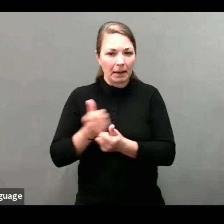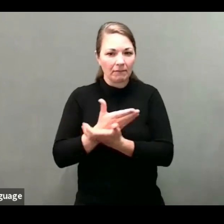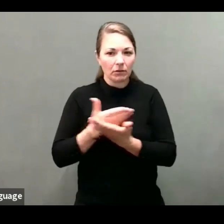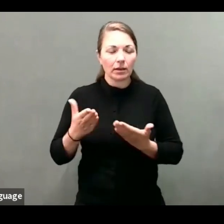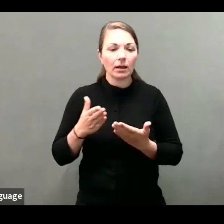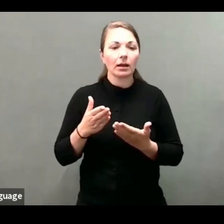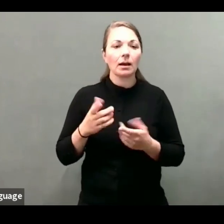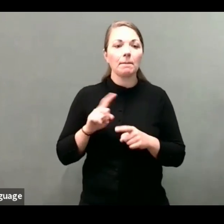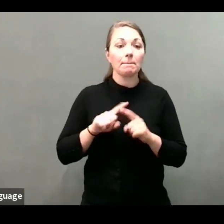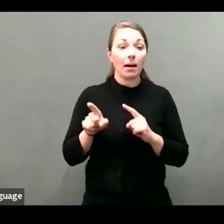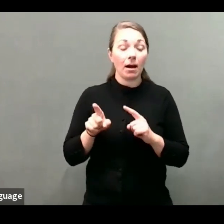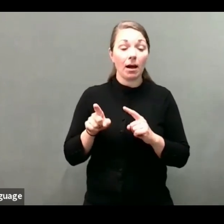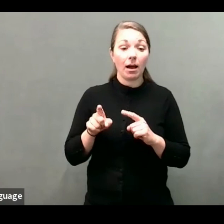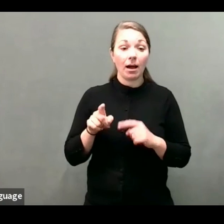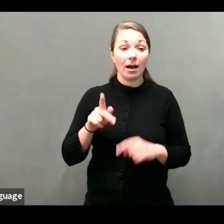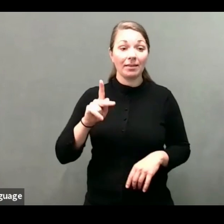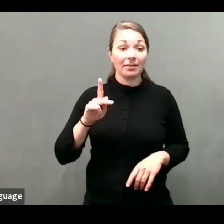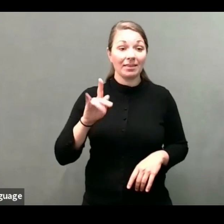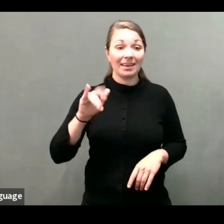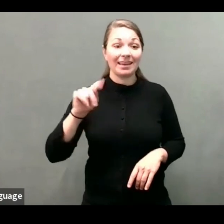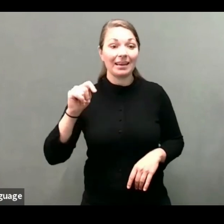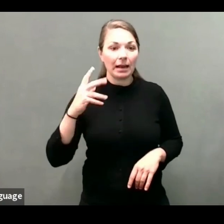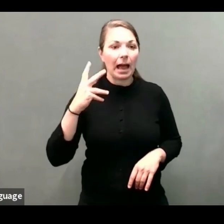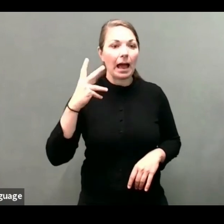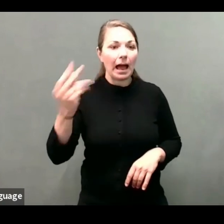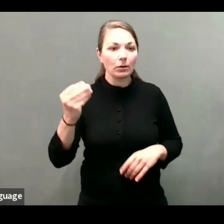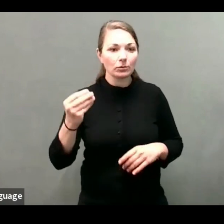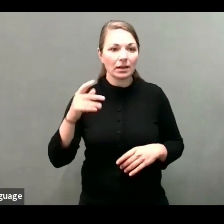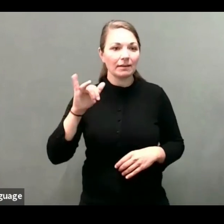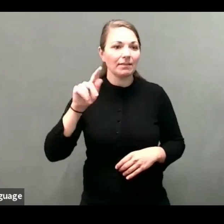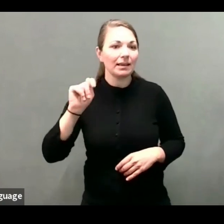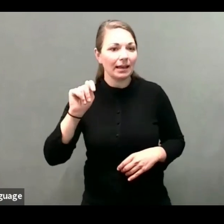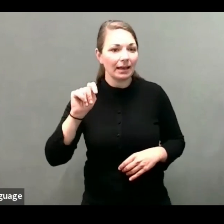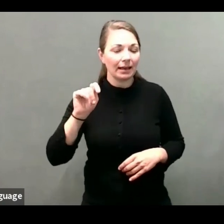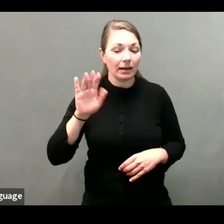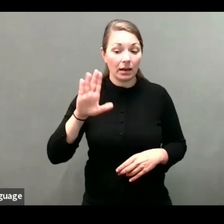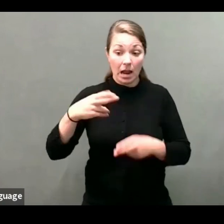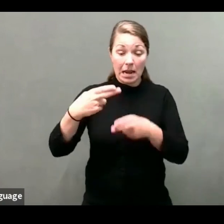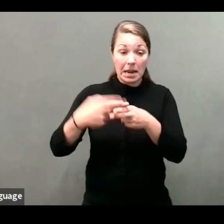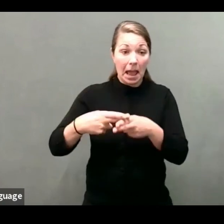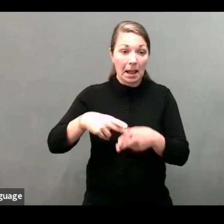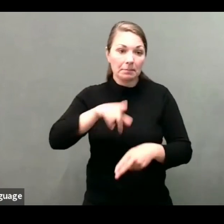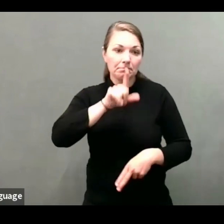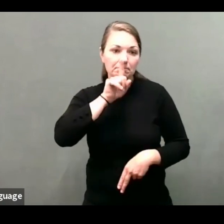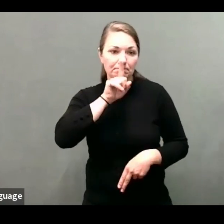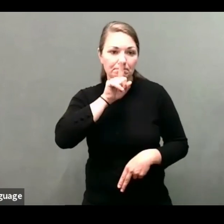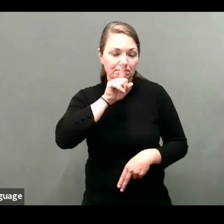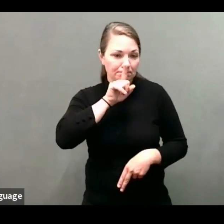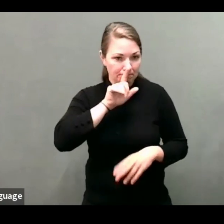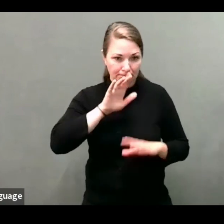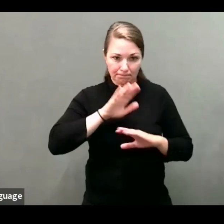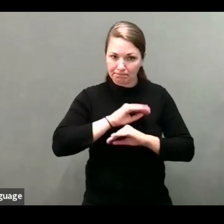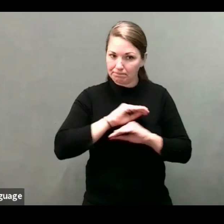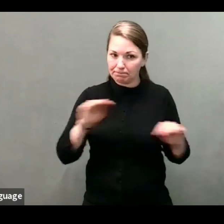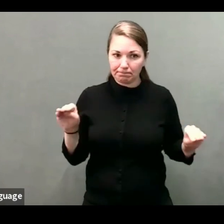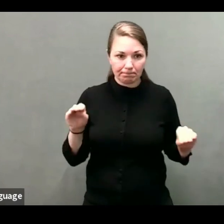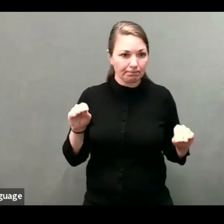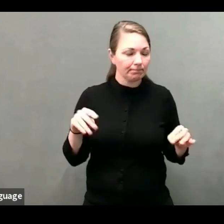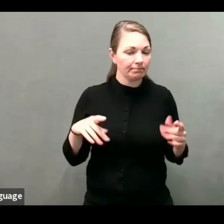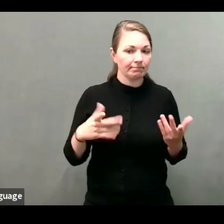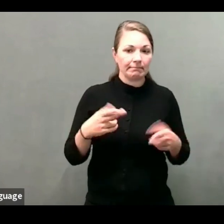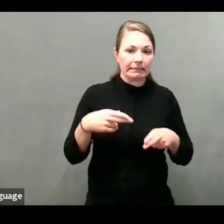the outside of the kit and the outside of any other evidence bags won't have any identifying information for the patient. Again,